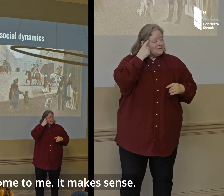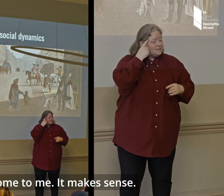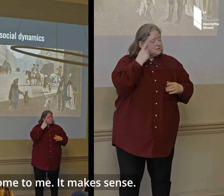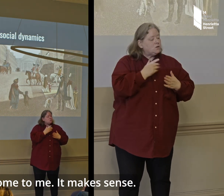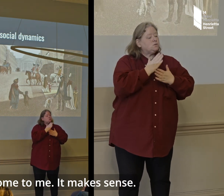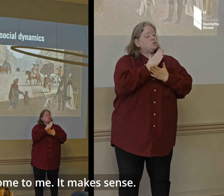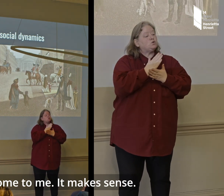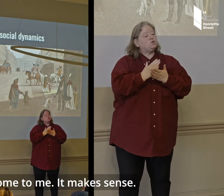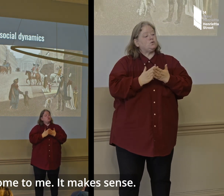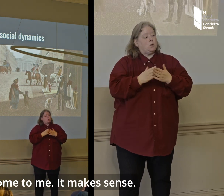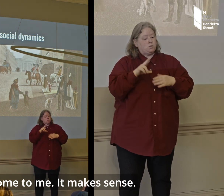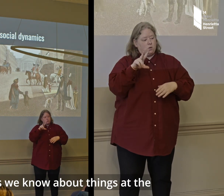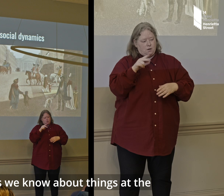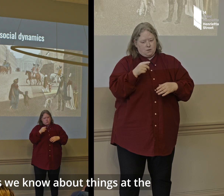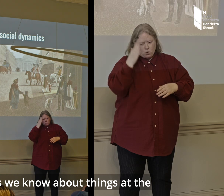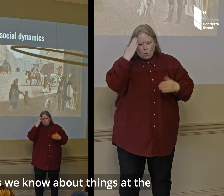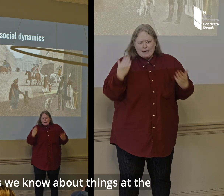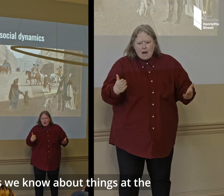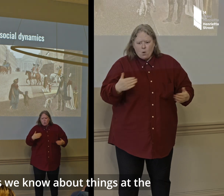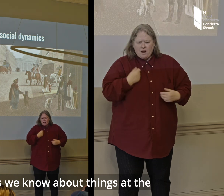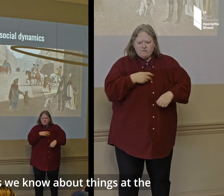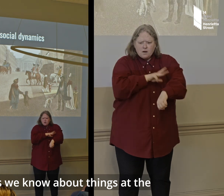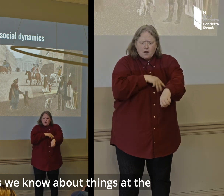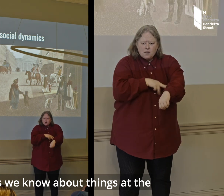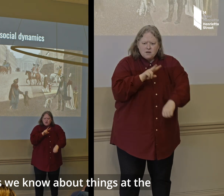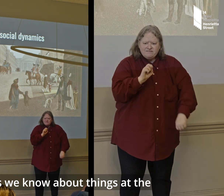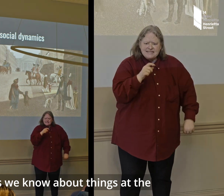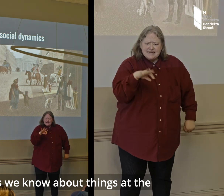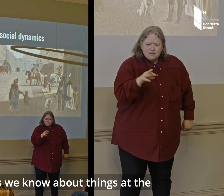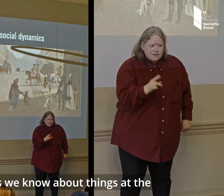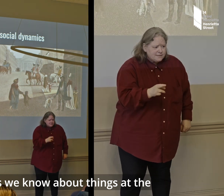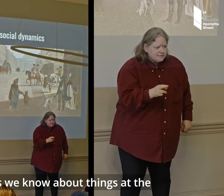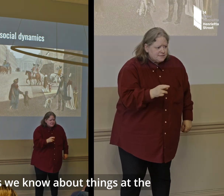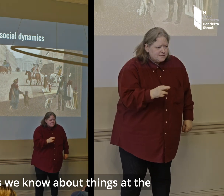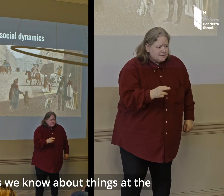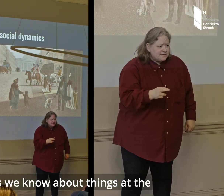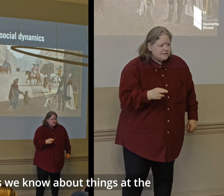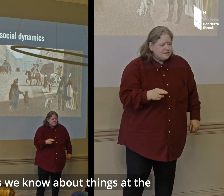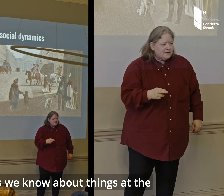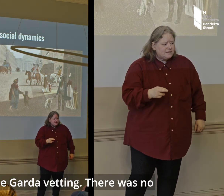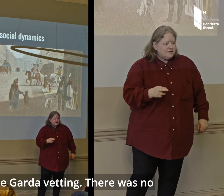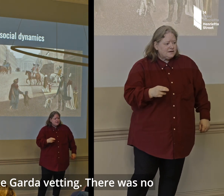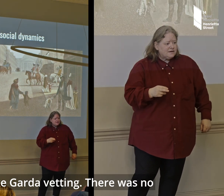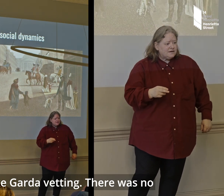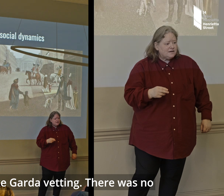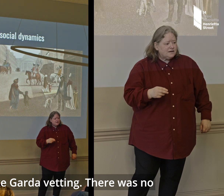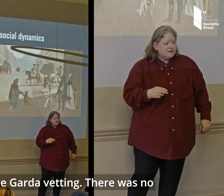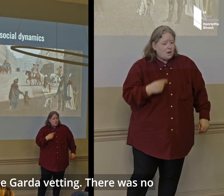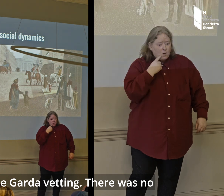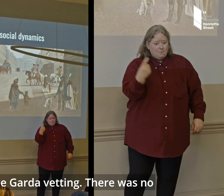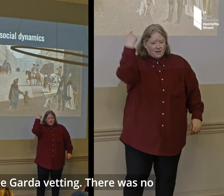point home to me. It makes sense. Sometimes, we know about things at the moment like Garda